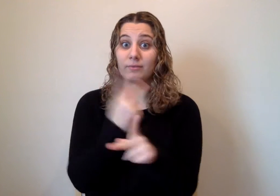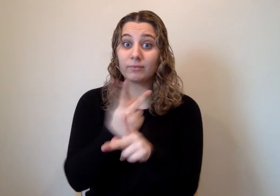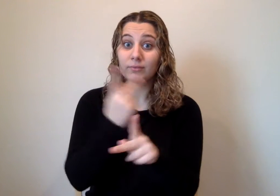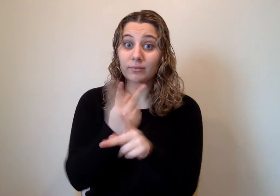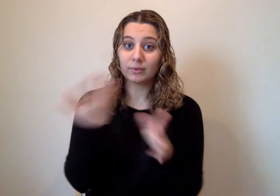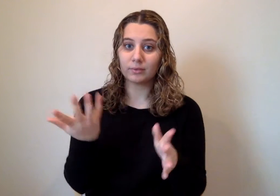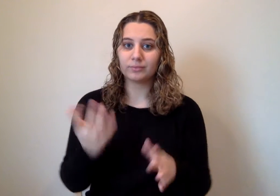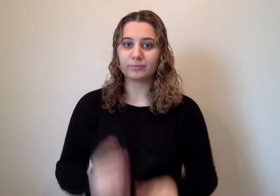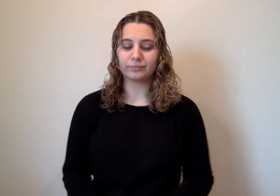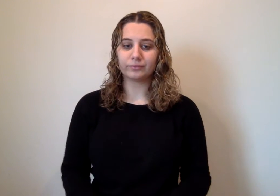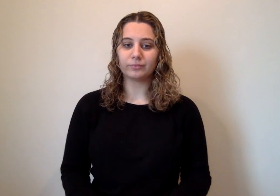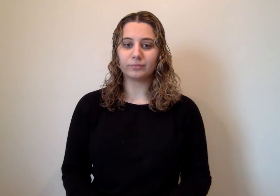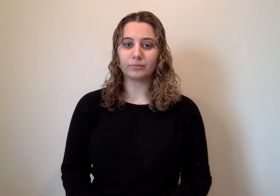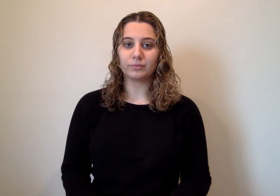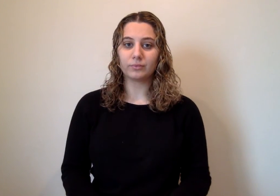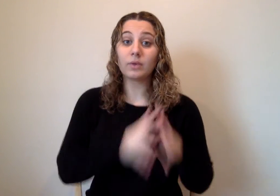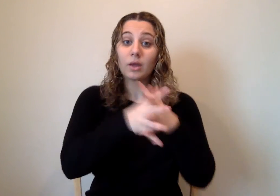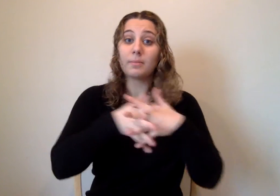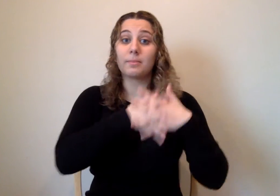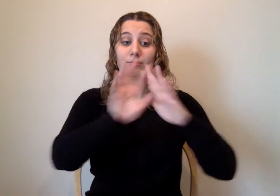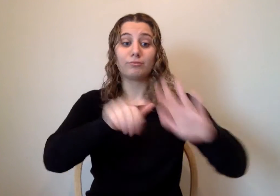50 years to get every white man a vote.